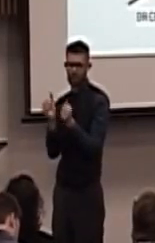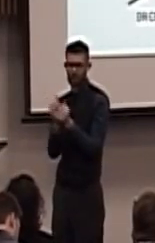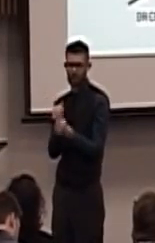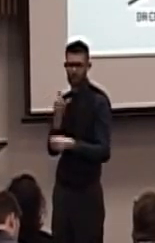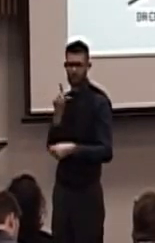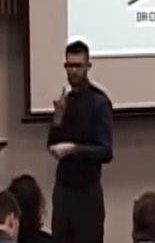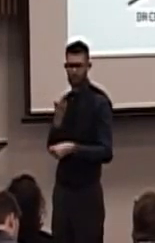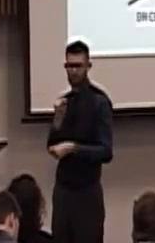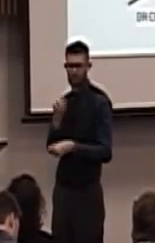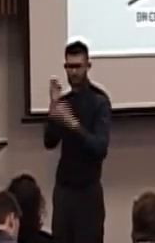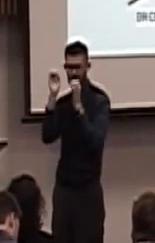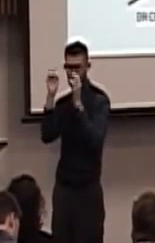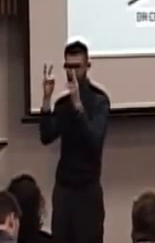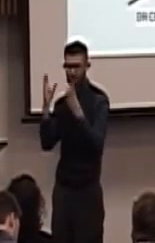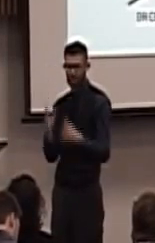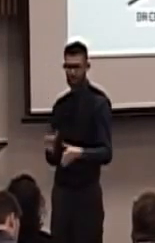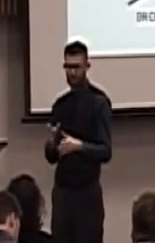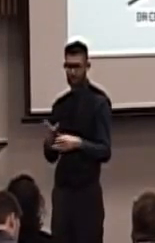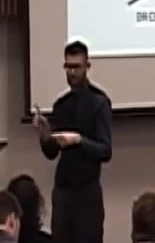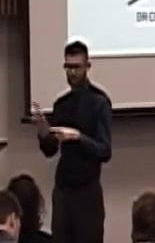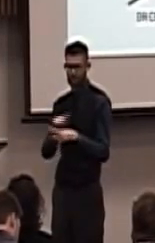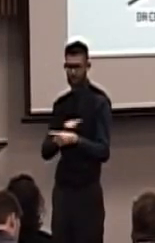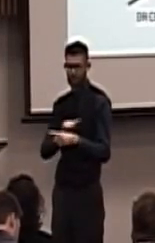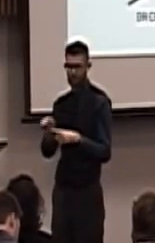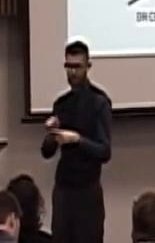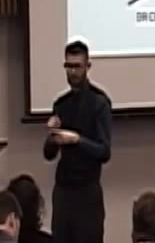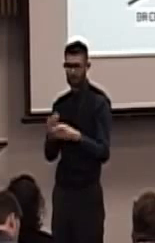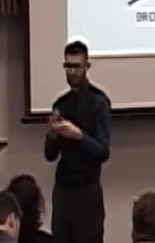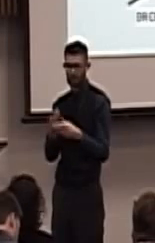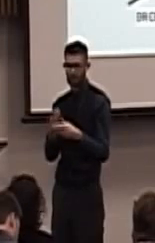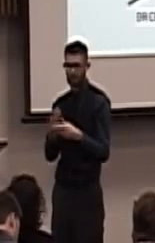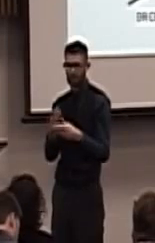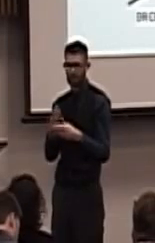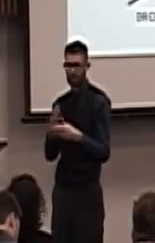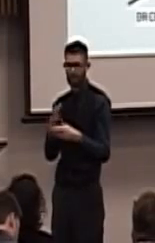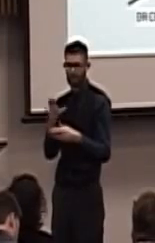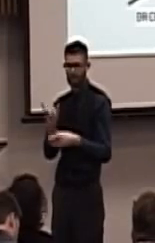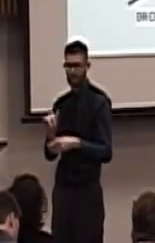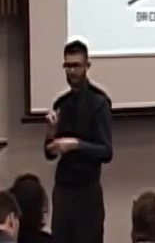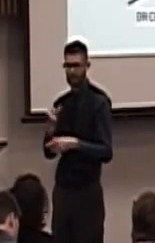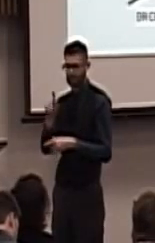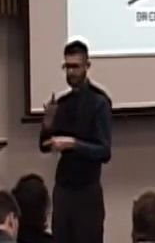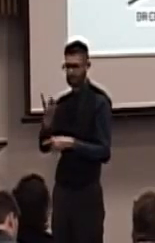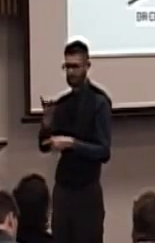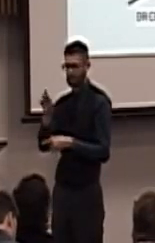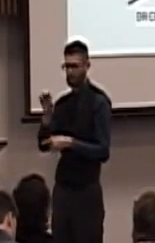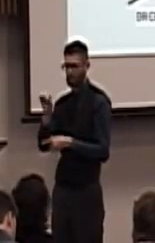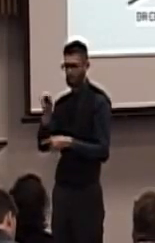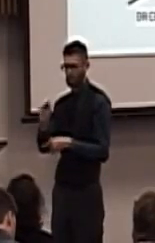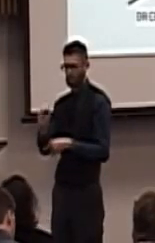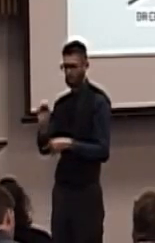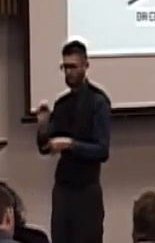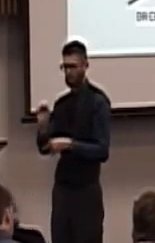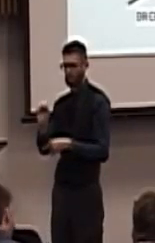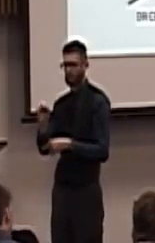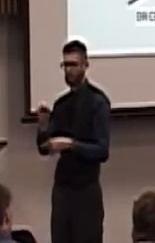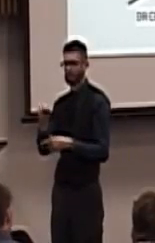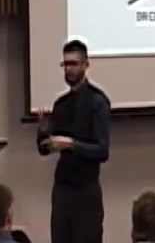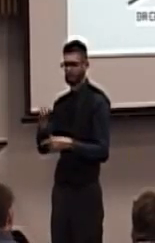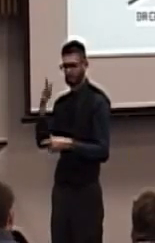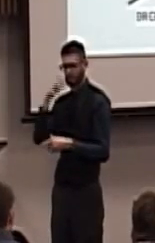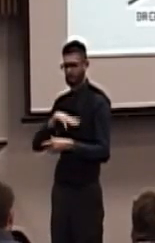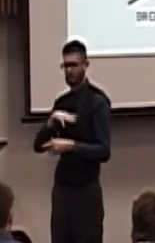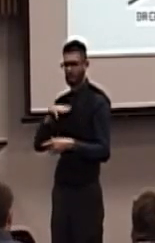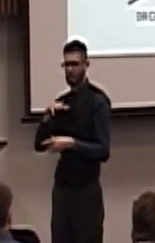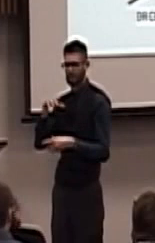evangelists trained by Tyrone Minear. They're in Gambela. They're South